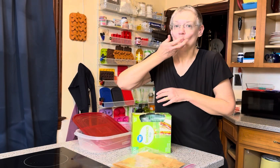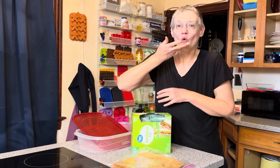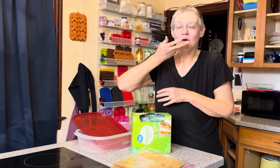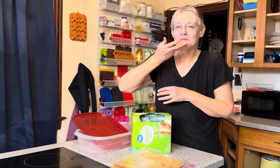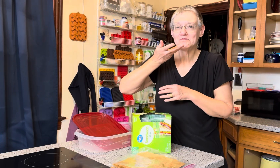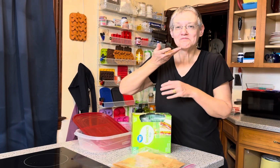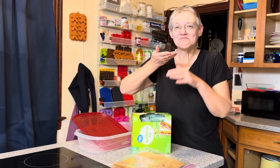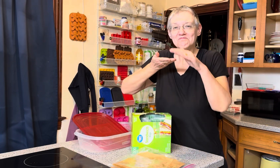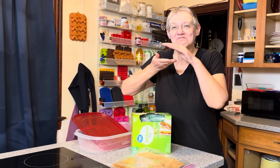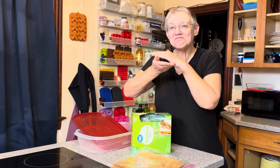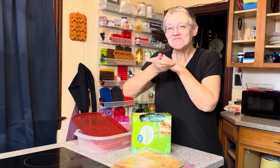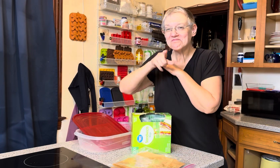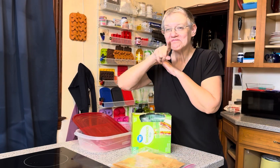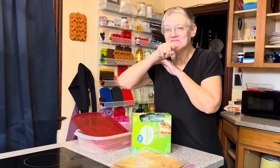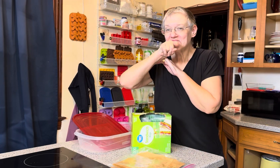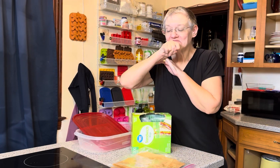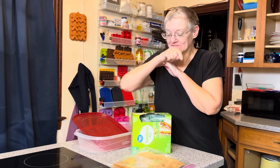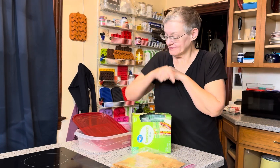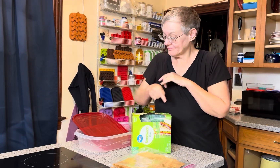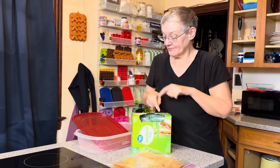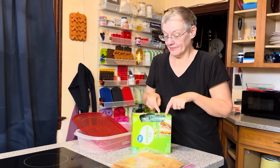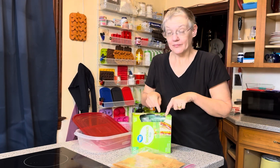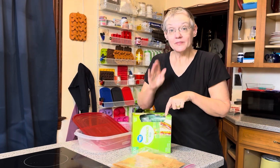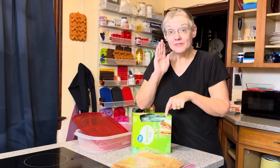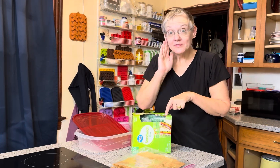Oh, the kitchen is really warmed up. I'm baking chicken.